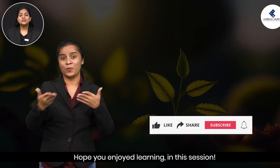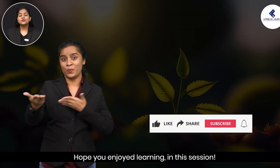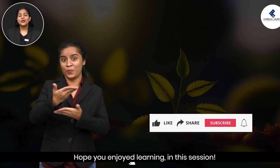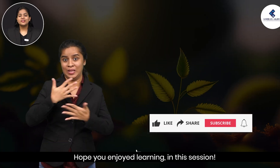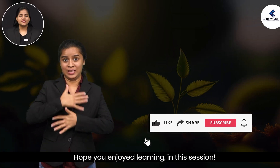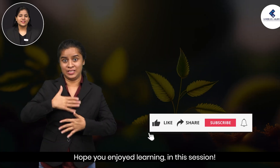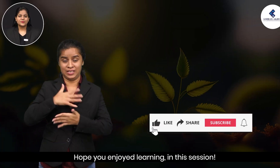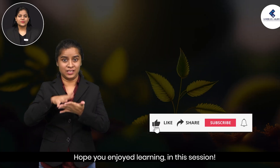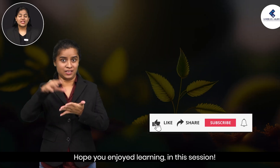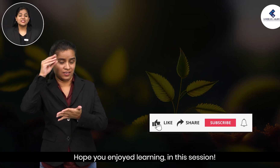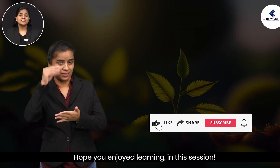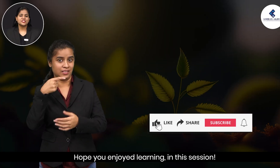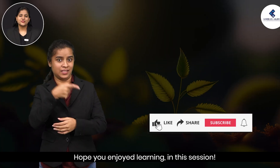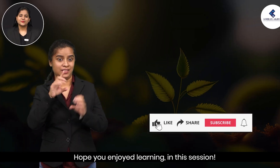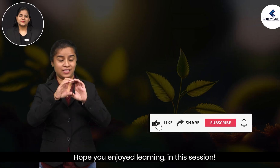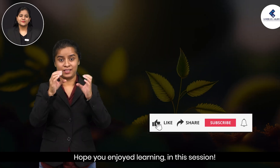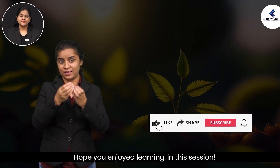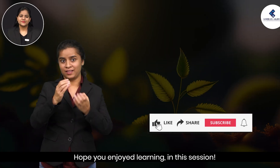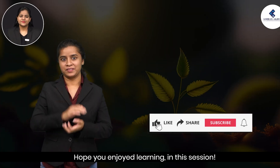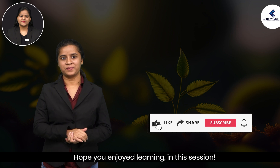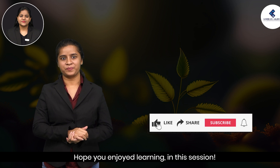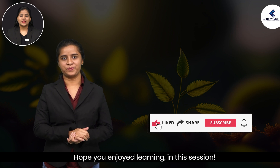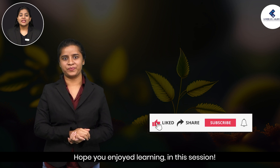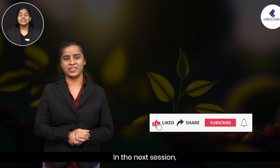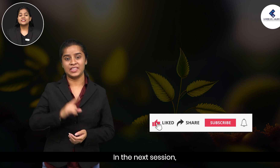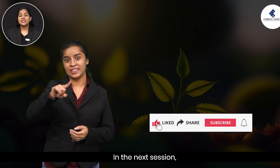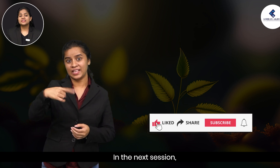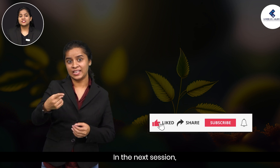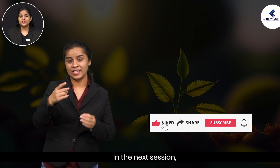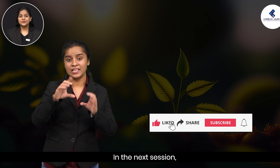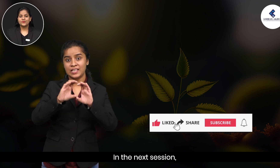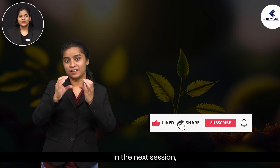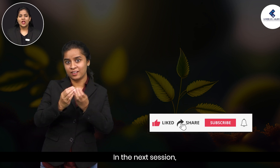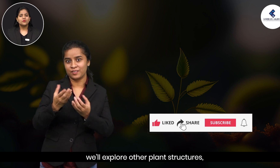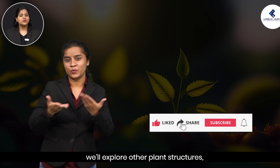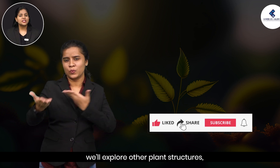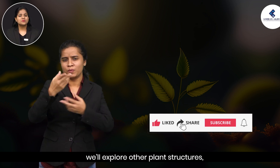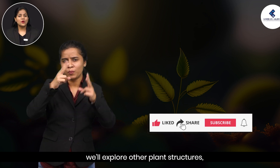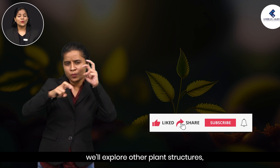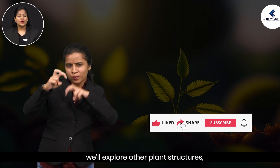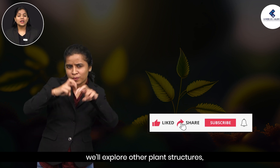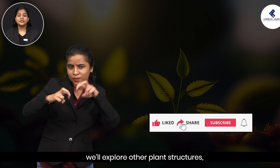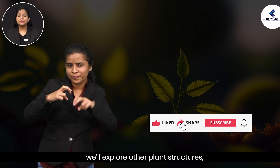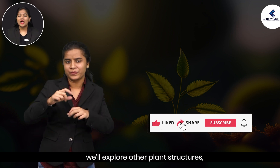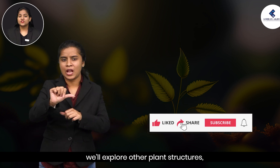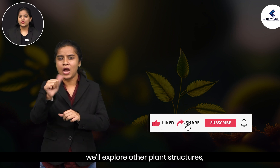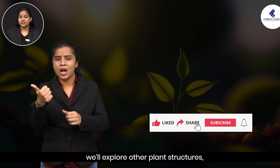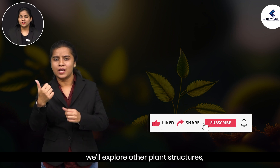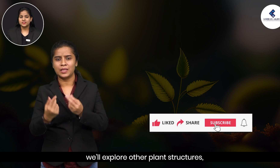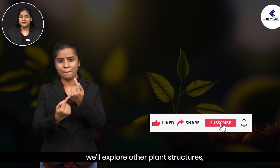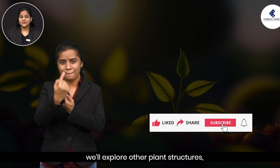Hope you enjoyed learning in this session. In the next session, we will explore other